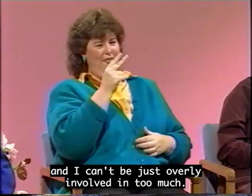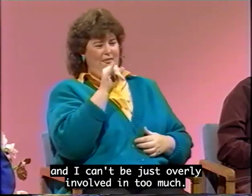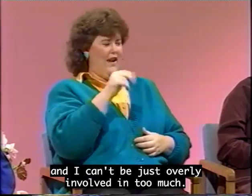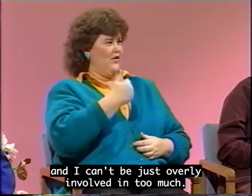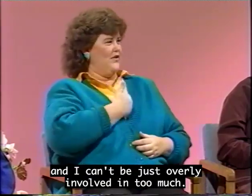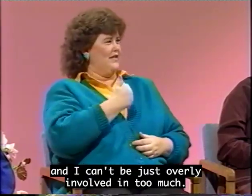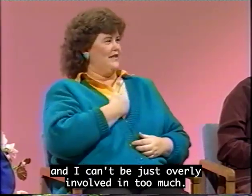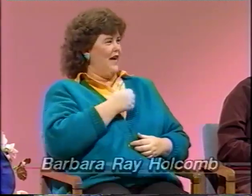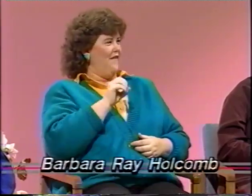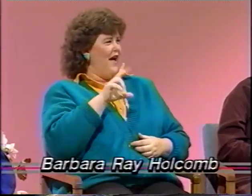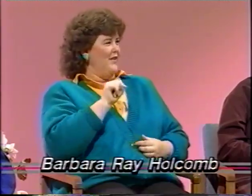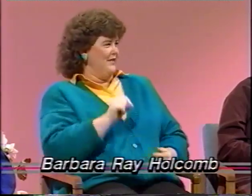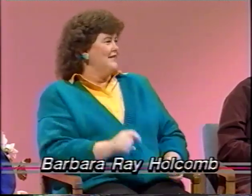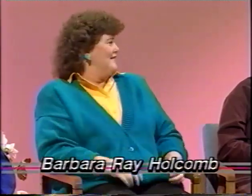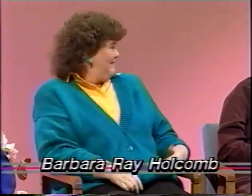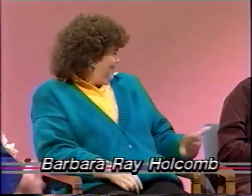too much.